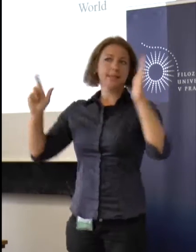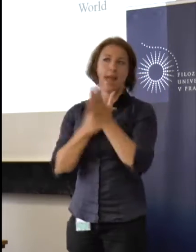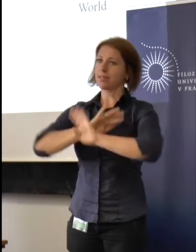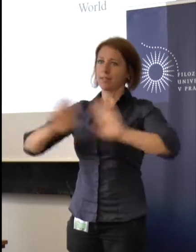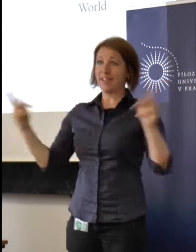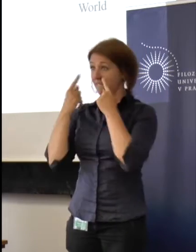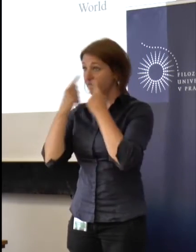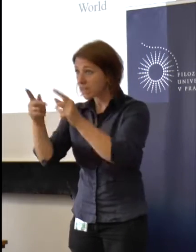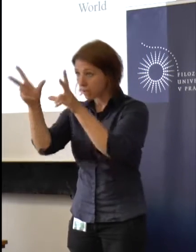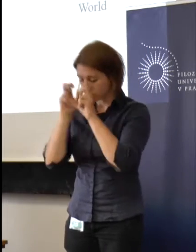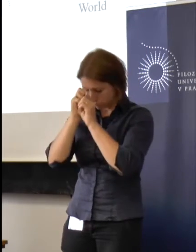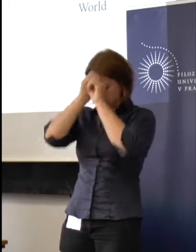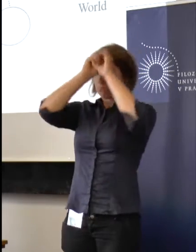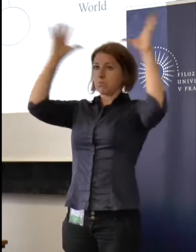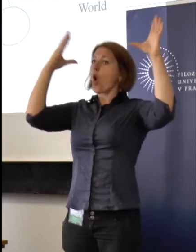different signs.